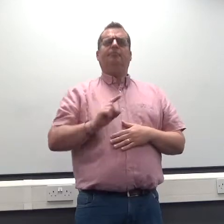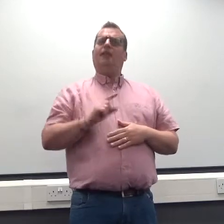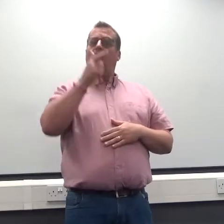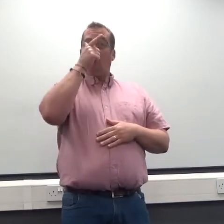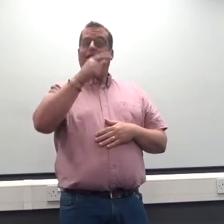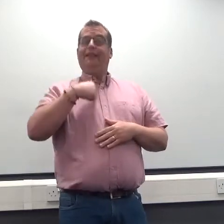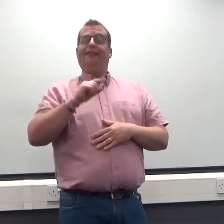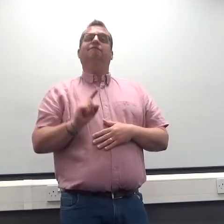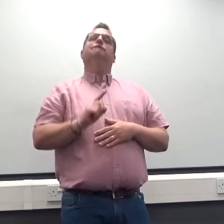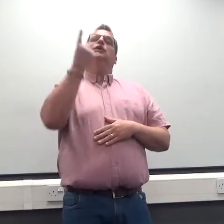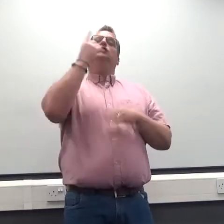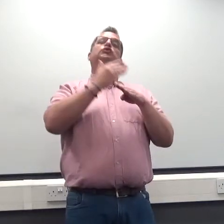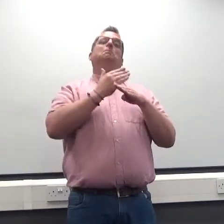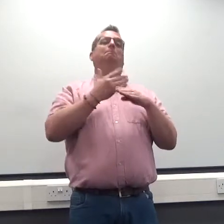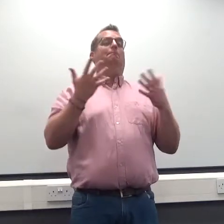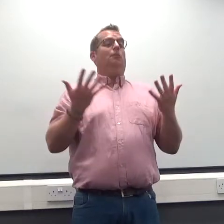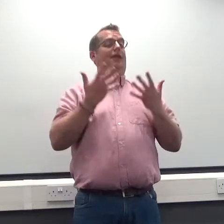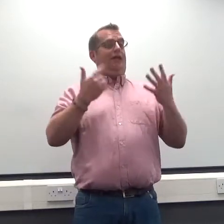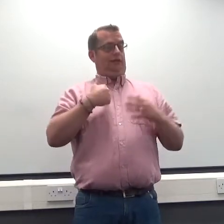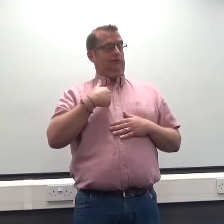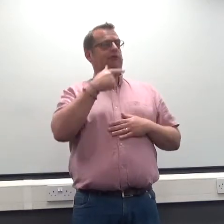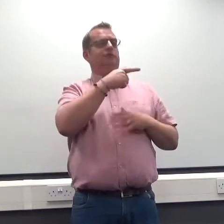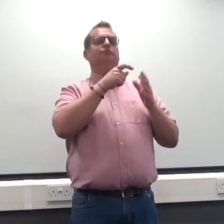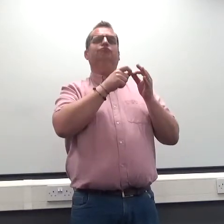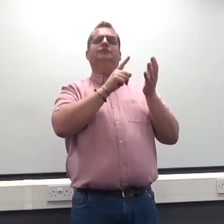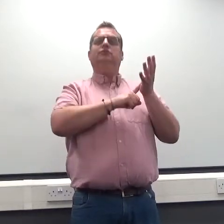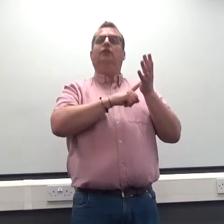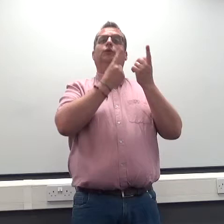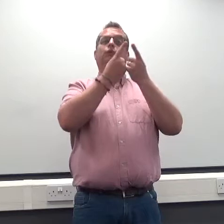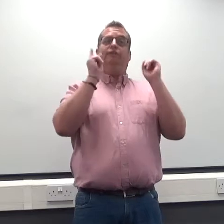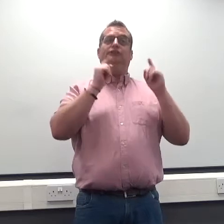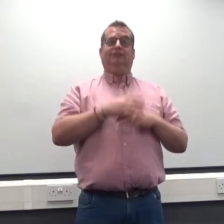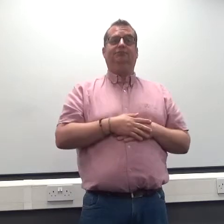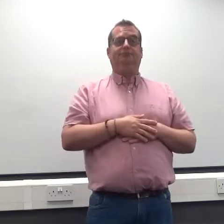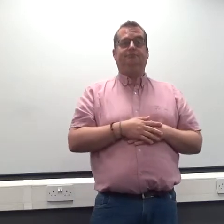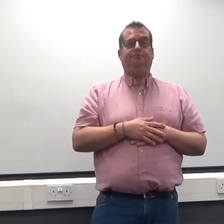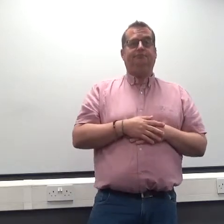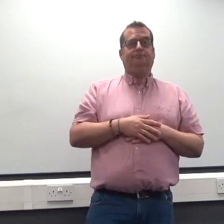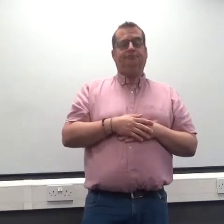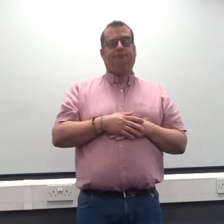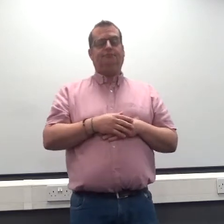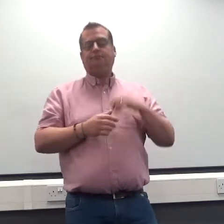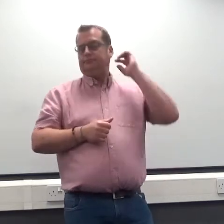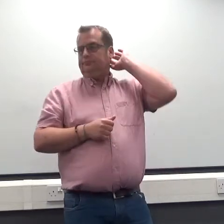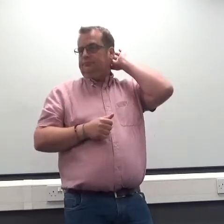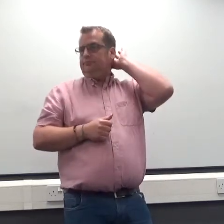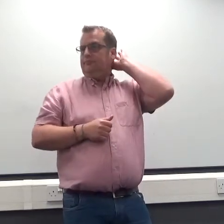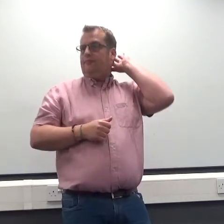And so now that's what I've been doing now, where I've become a teacher. And I got qualified at Bristol University.